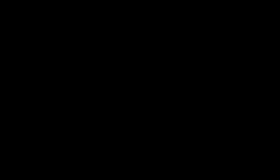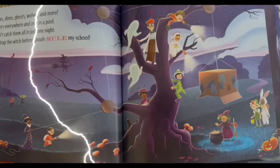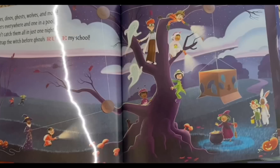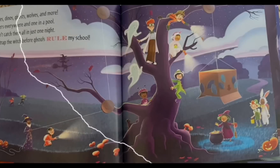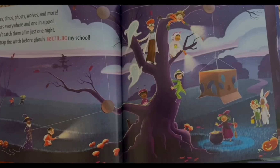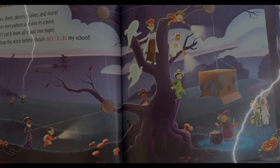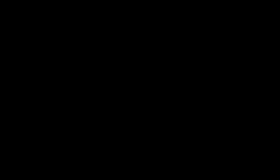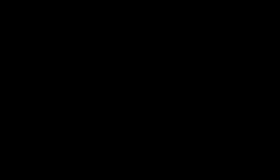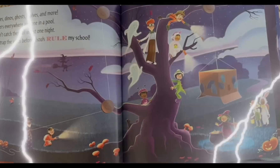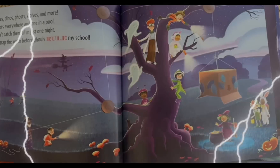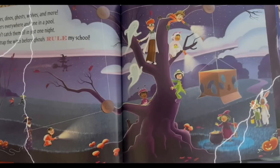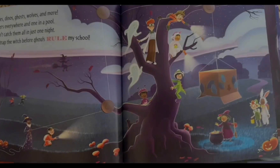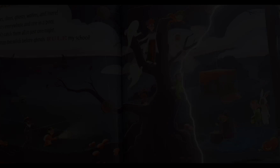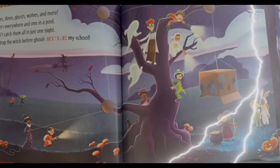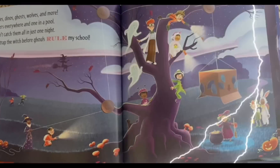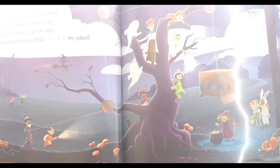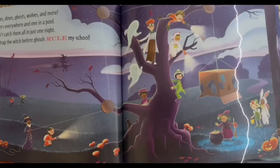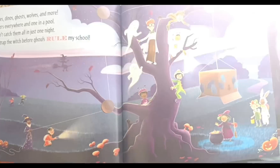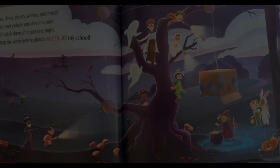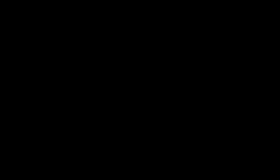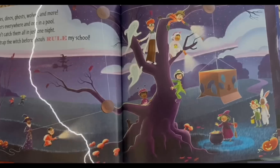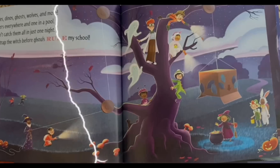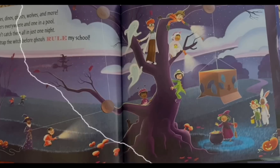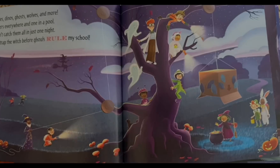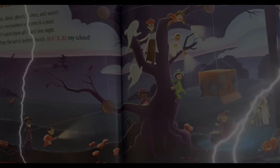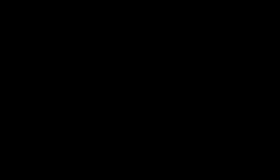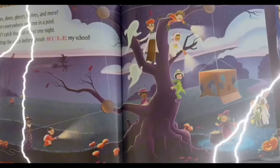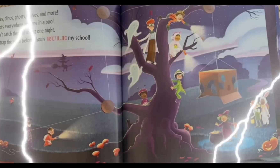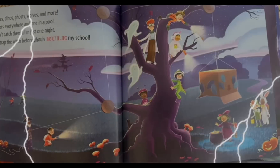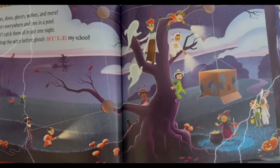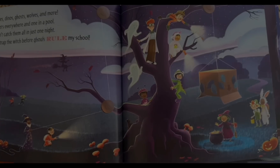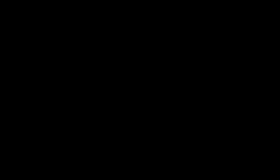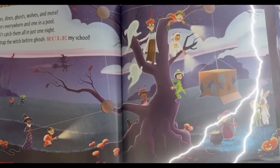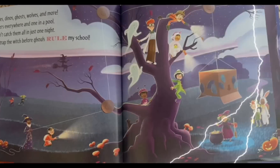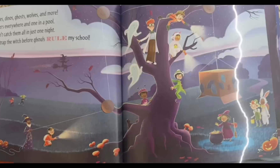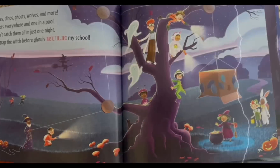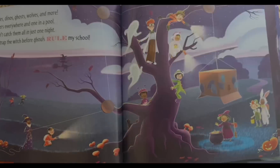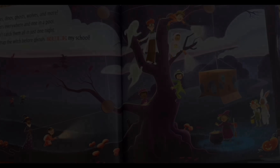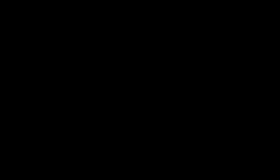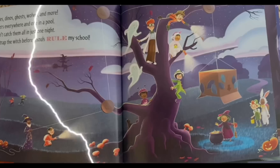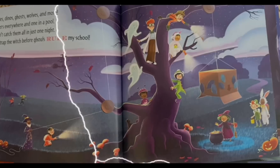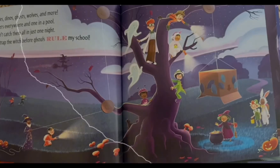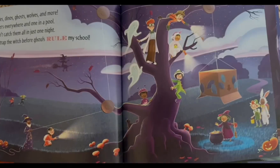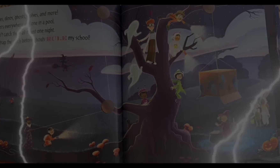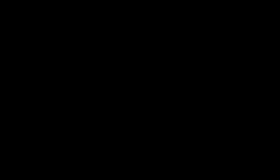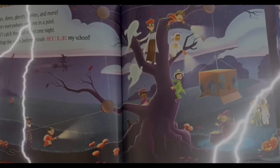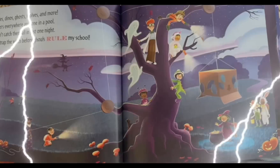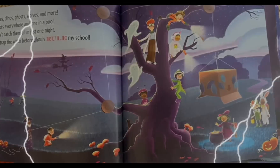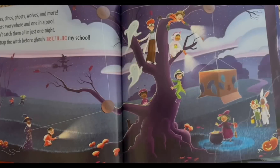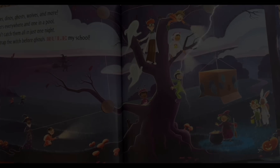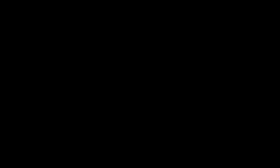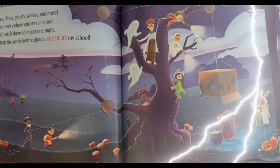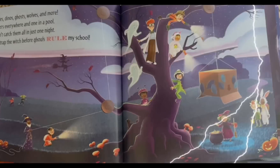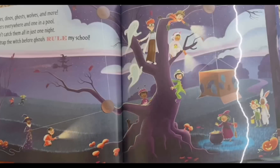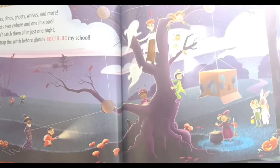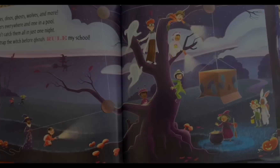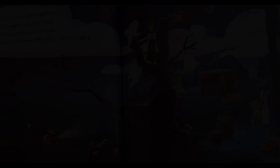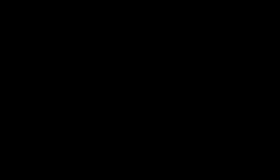and more. Monsters everywhere, and one in a pool. We can't catch them all in just